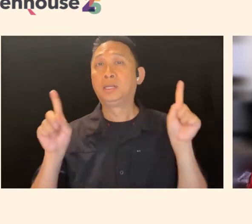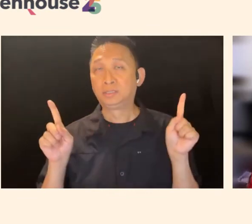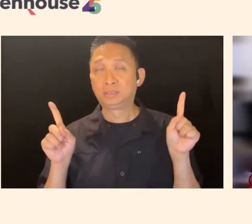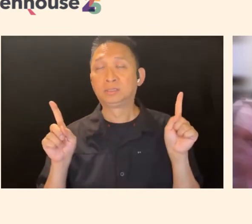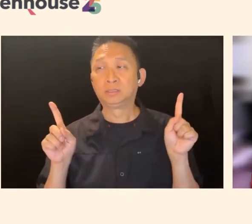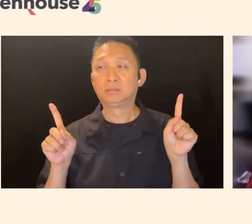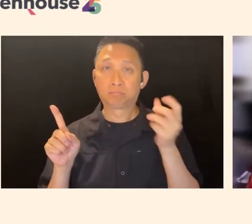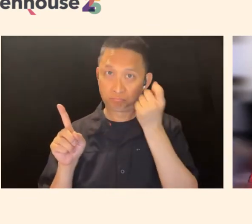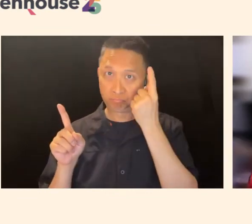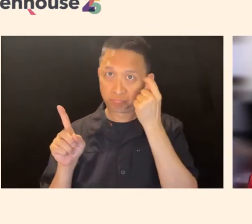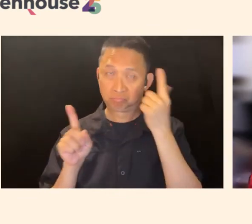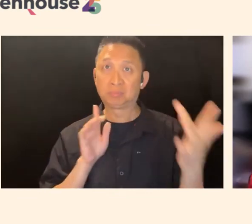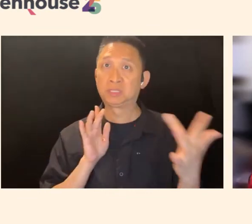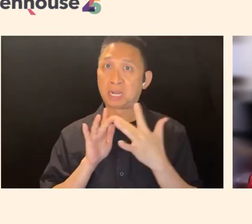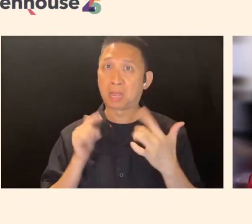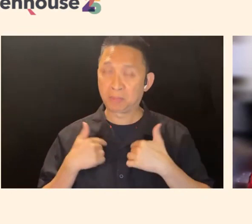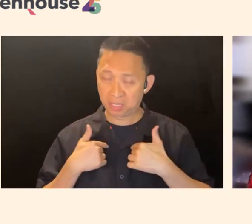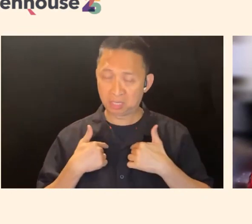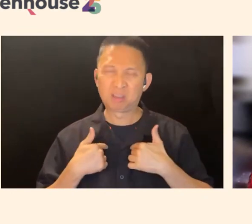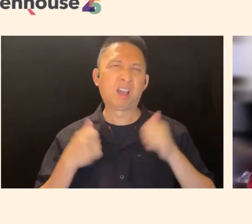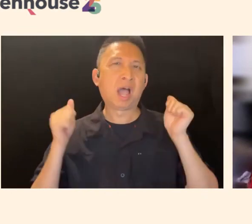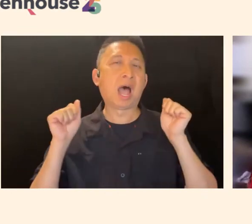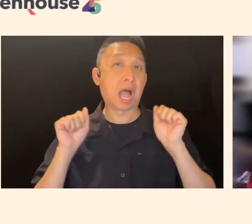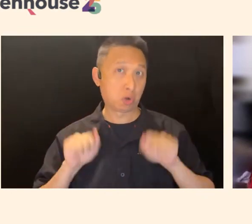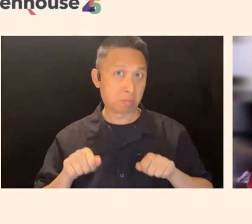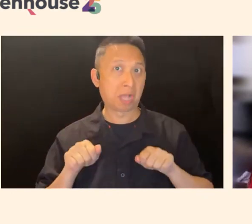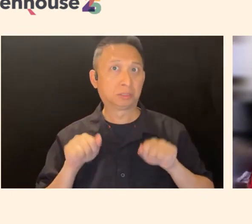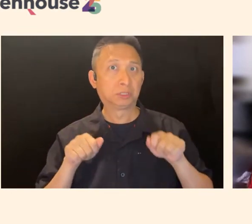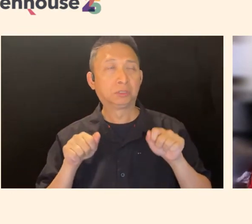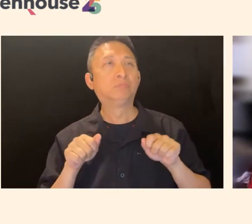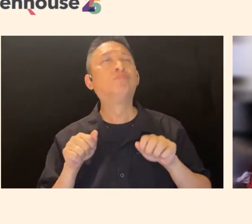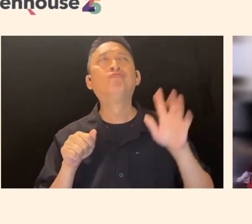but I could possibly connect you with